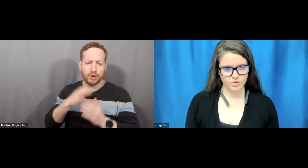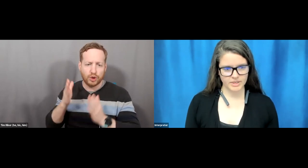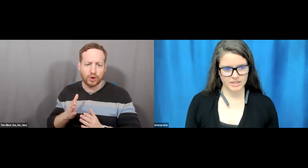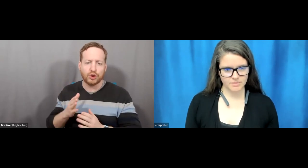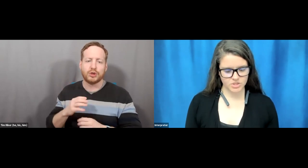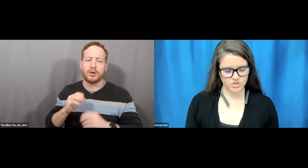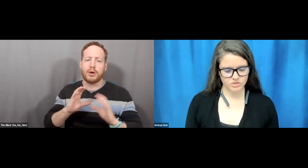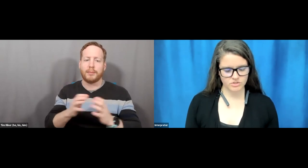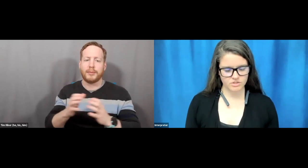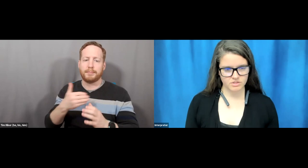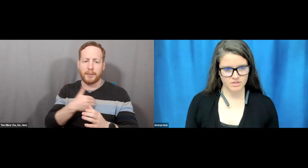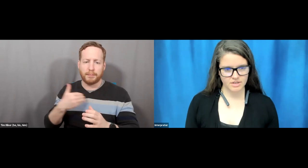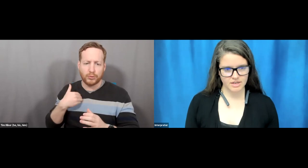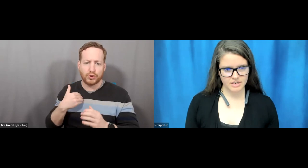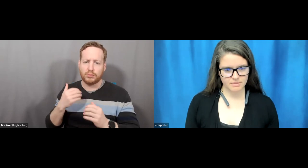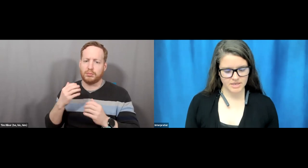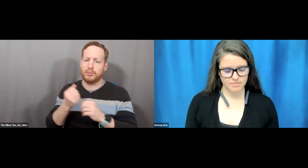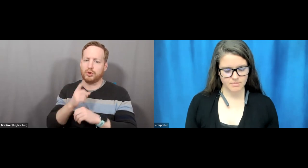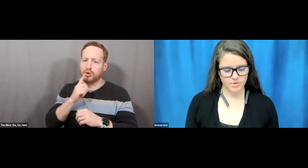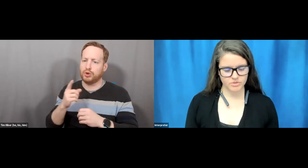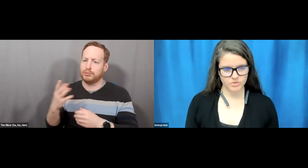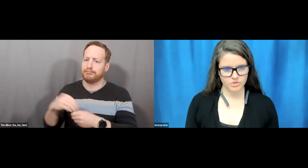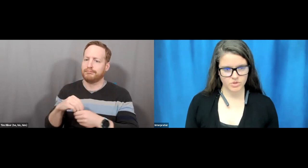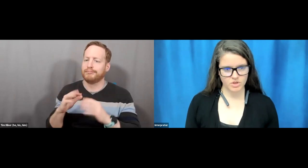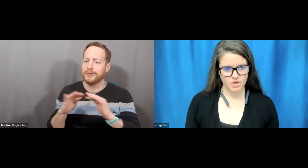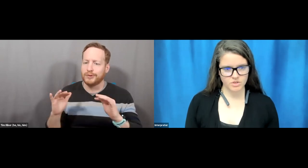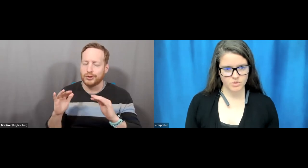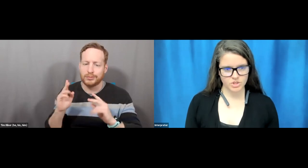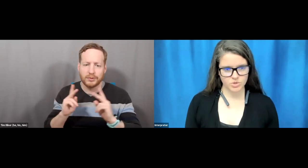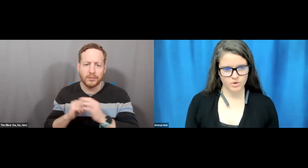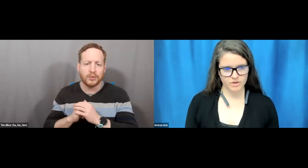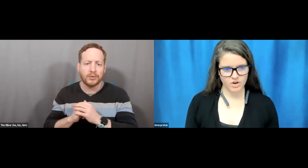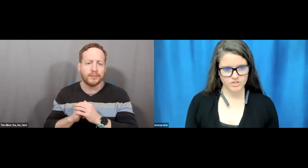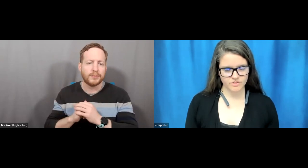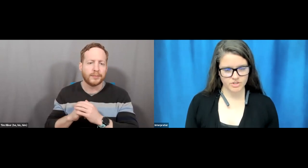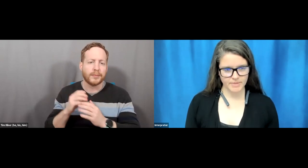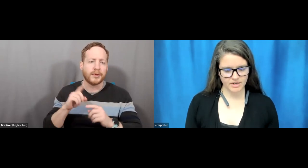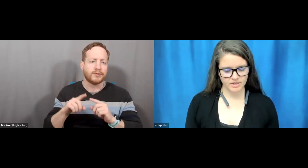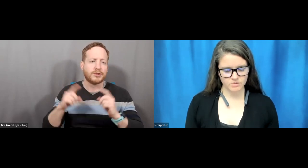recruiting commissioners, committee members to ensure there are diverse backgrounds,